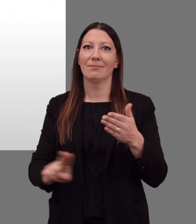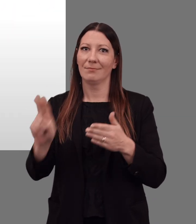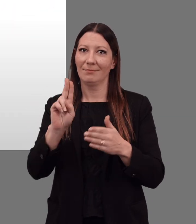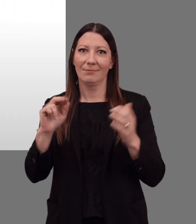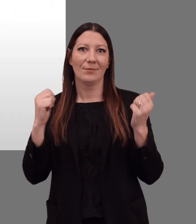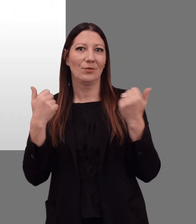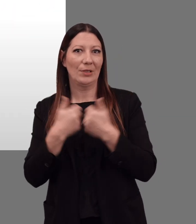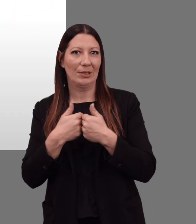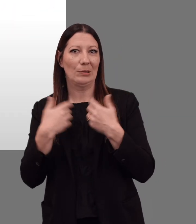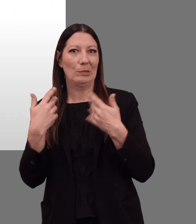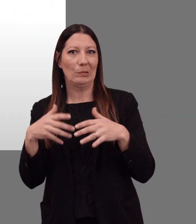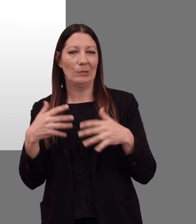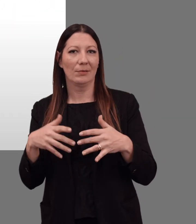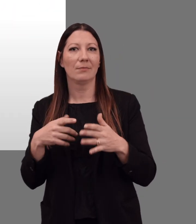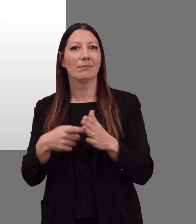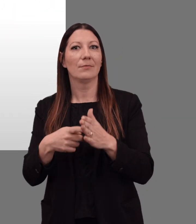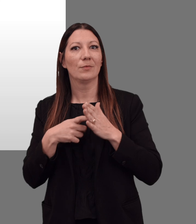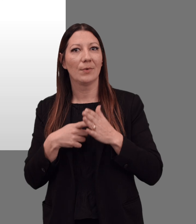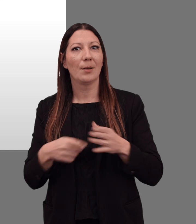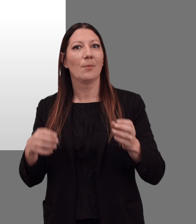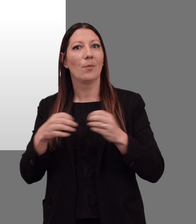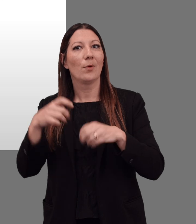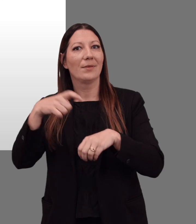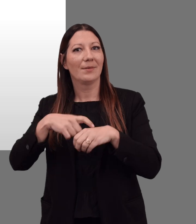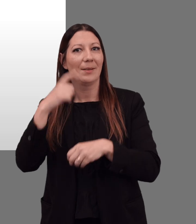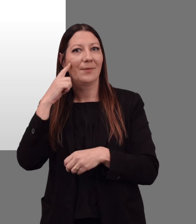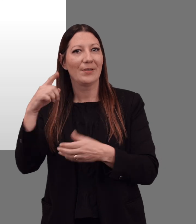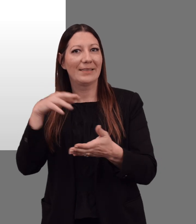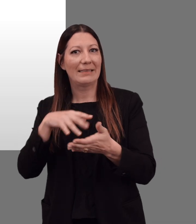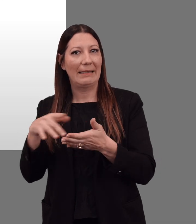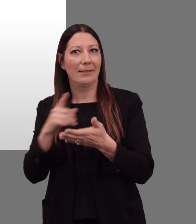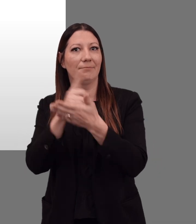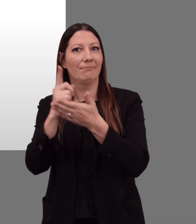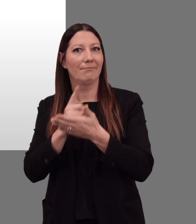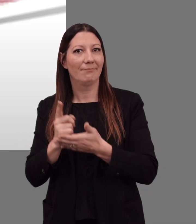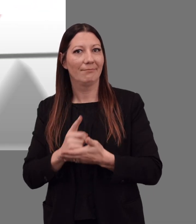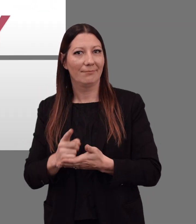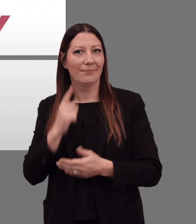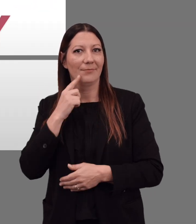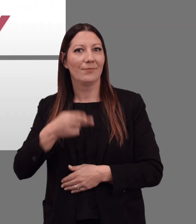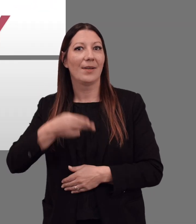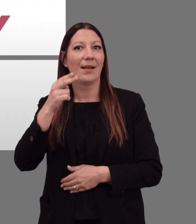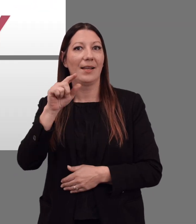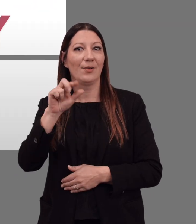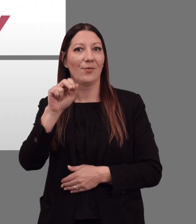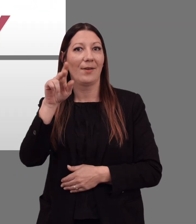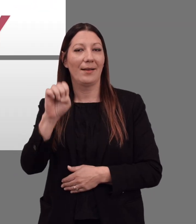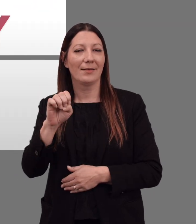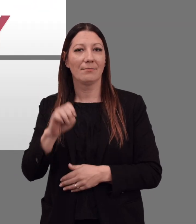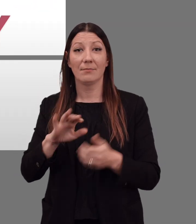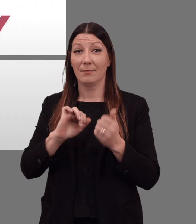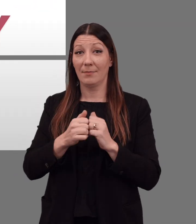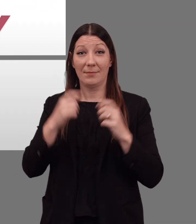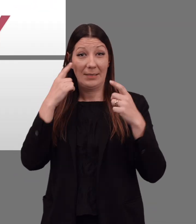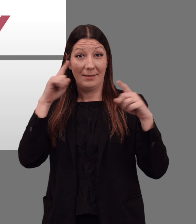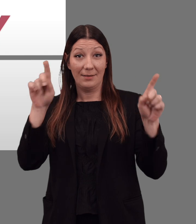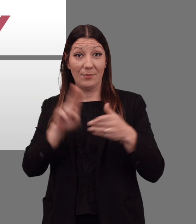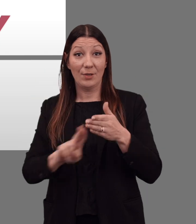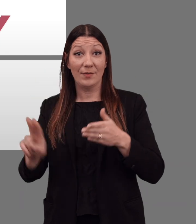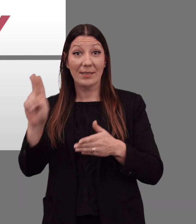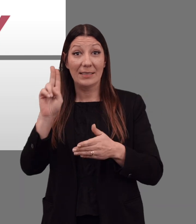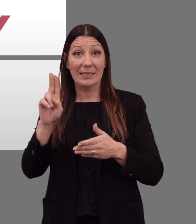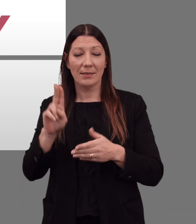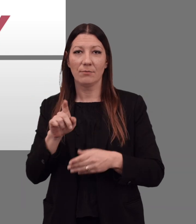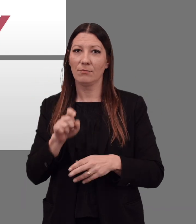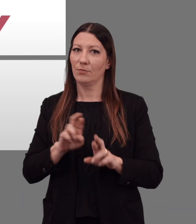school and will require you to commit a substantial amount of time each week to get good grades. To meet the demands of a university-level course,